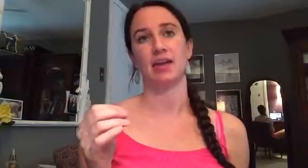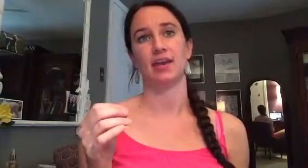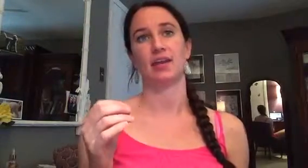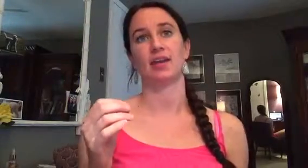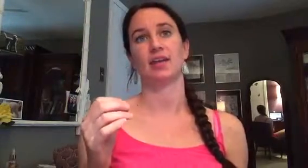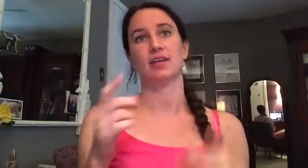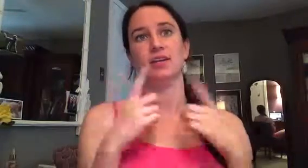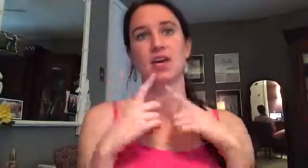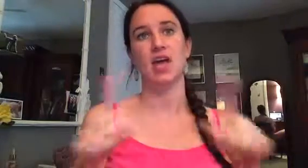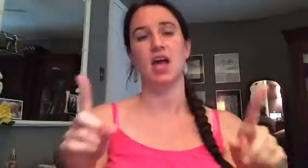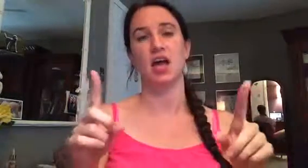measurement.